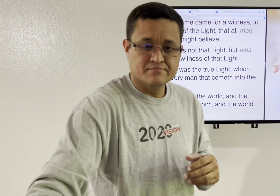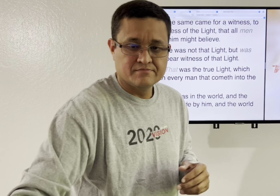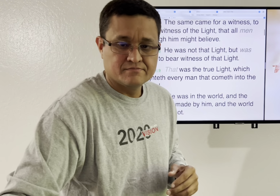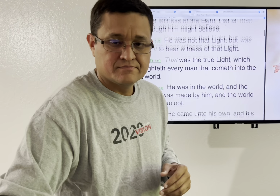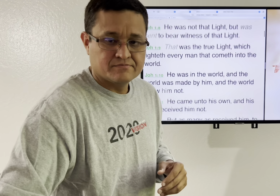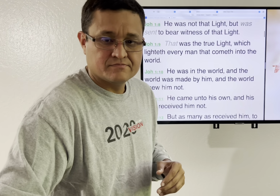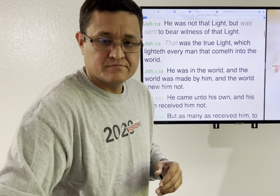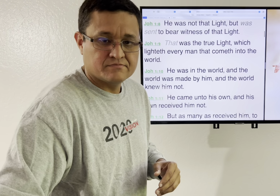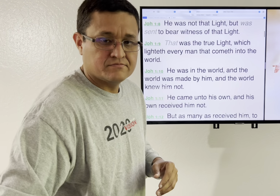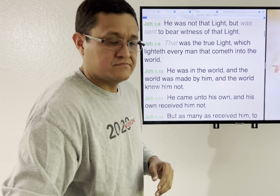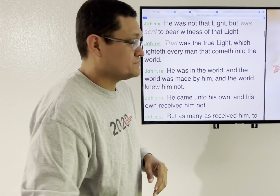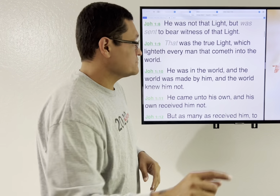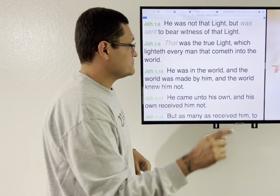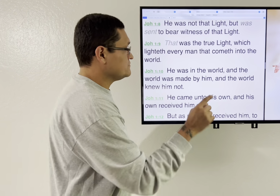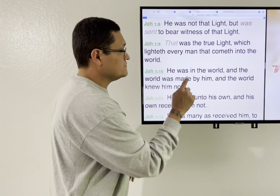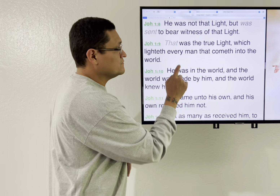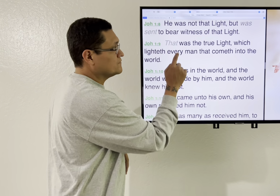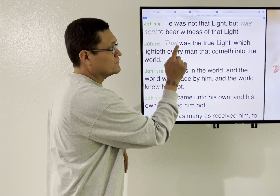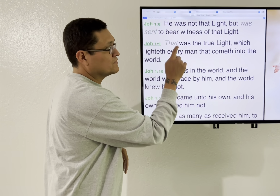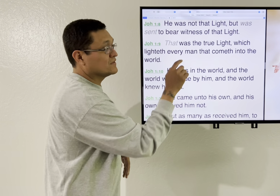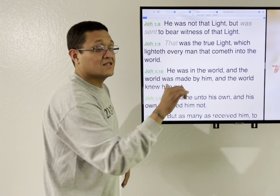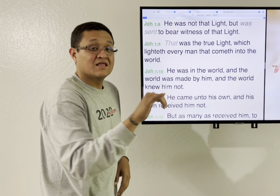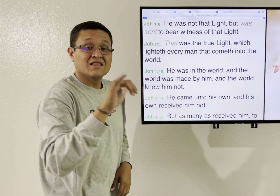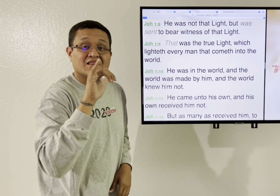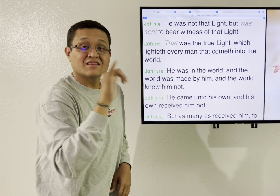43:11. Alright, beautiful. Let's see here.